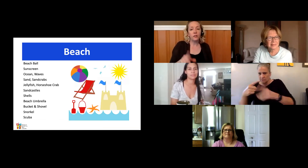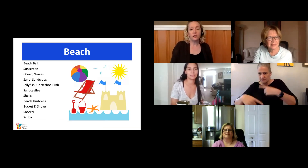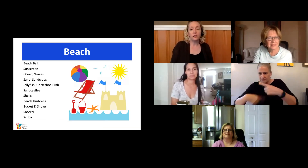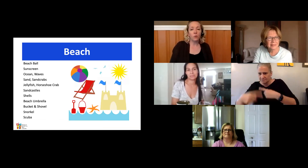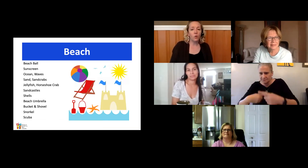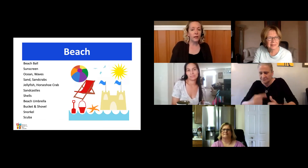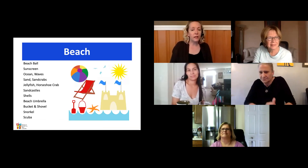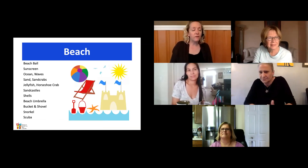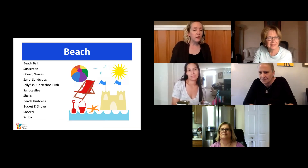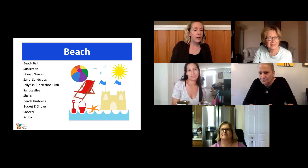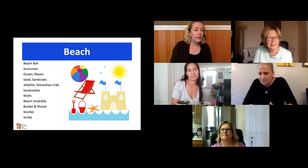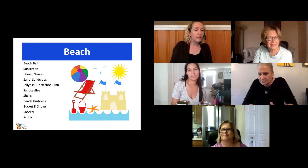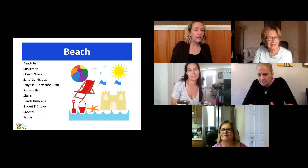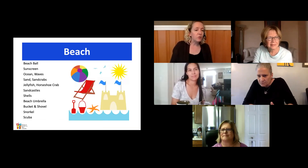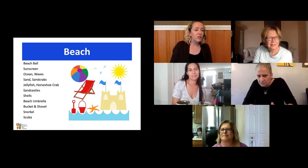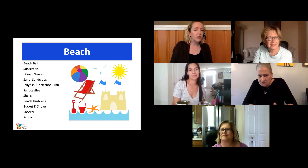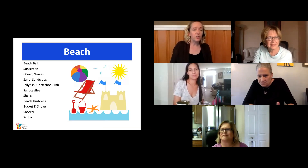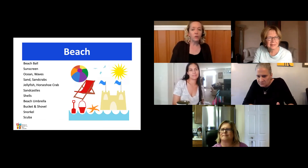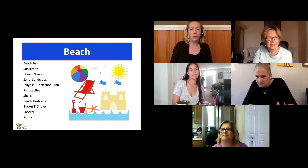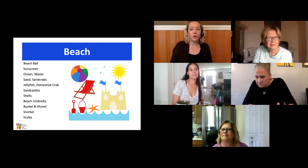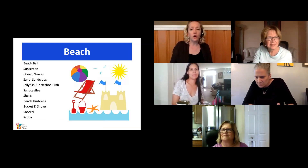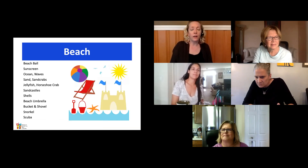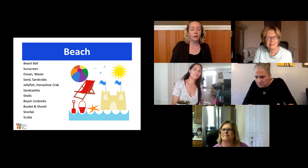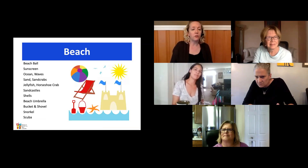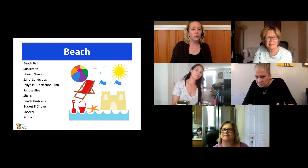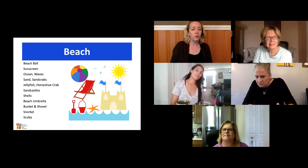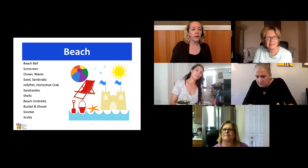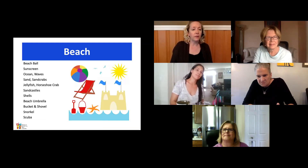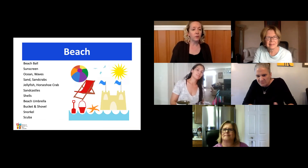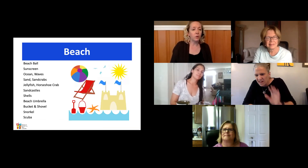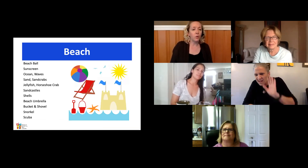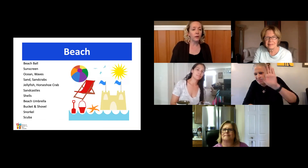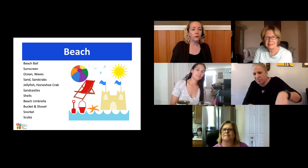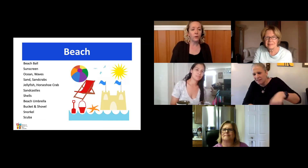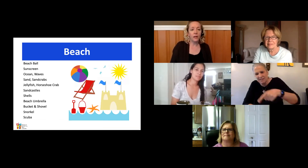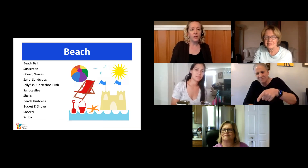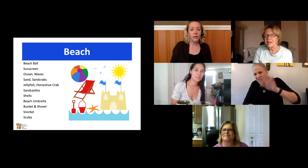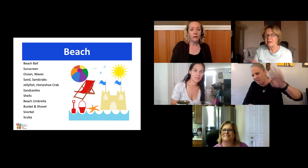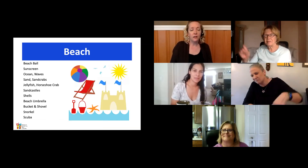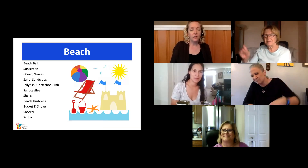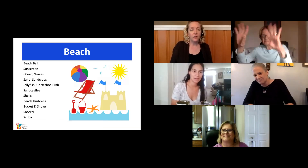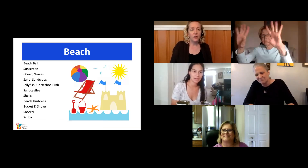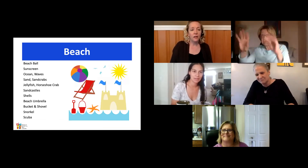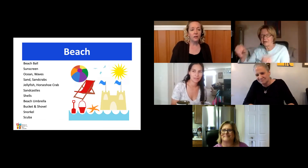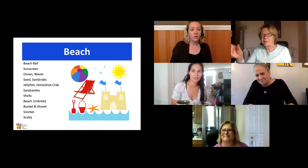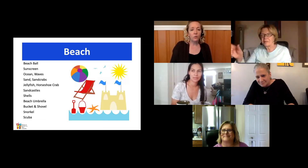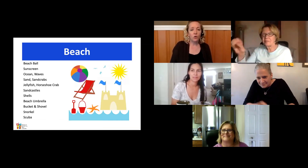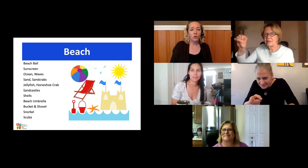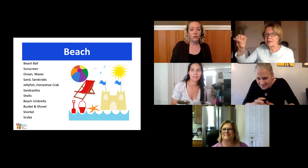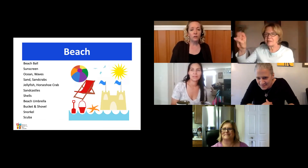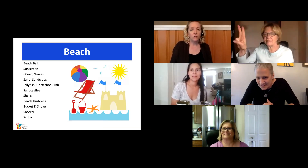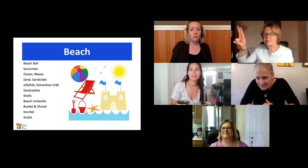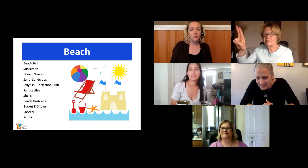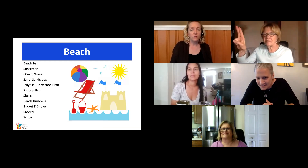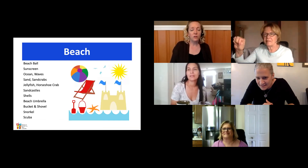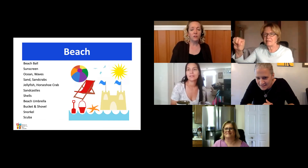you really want to know, I can throw that out there real quick. So any of those words or